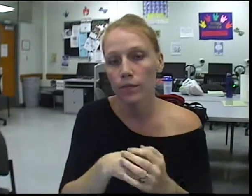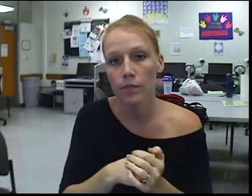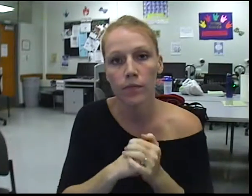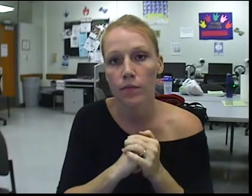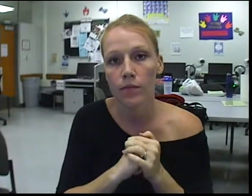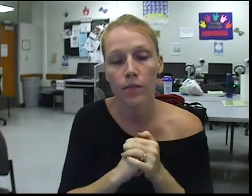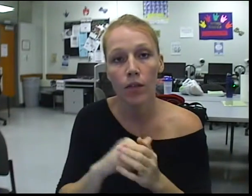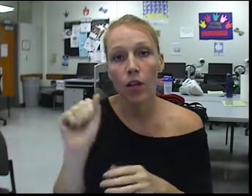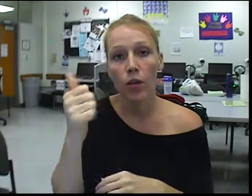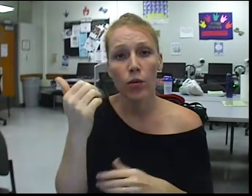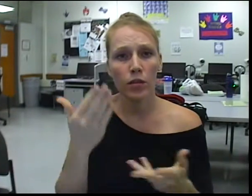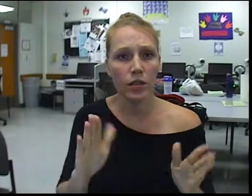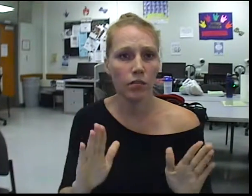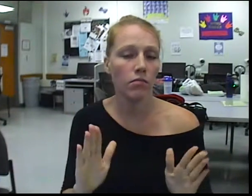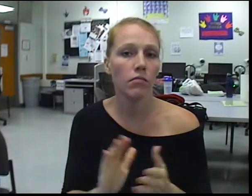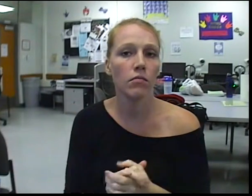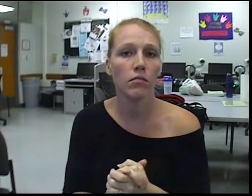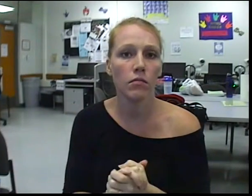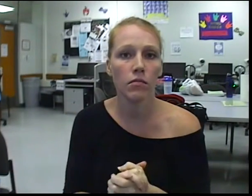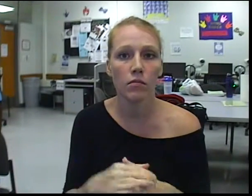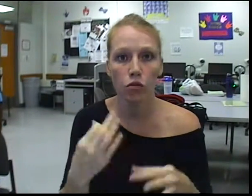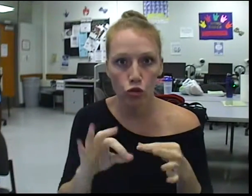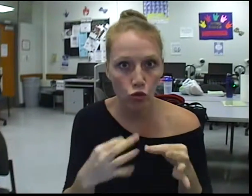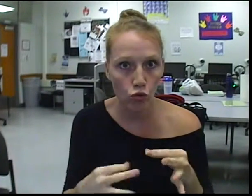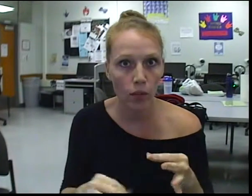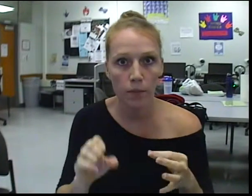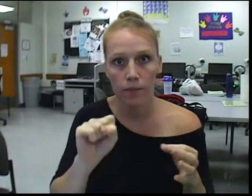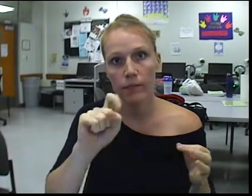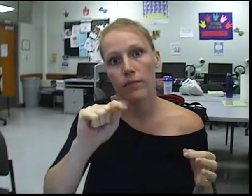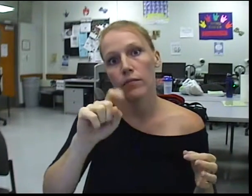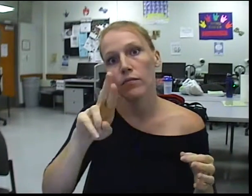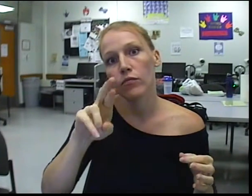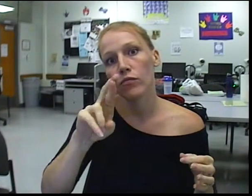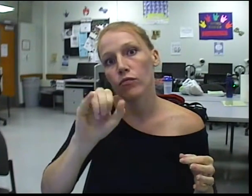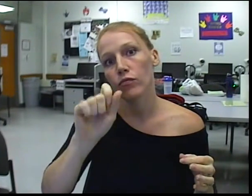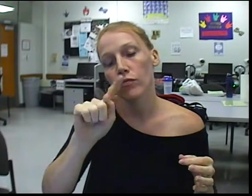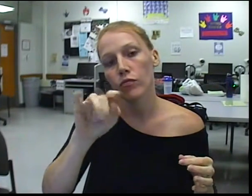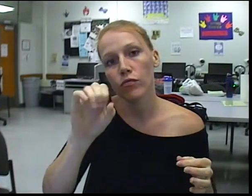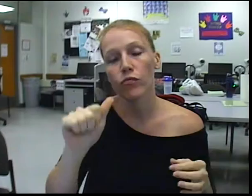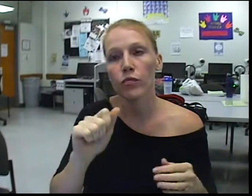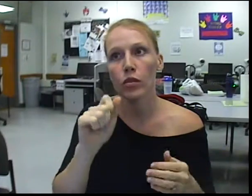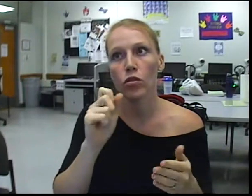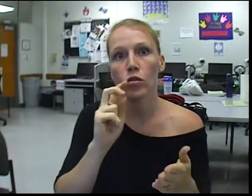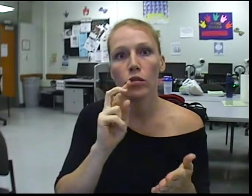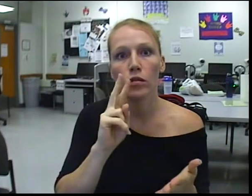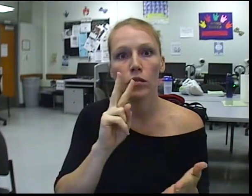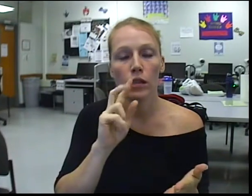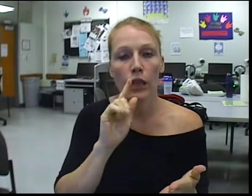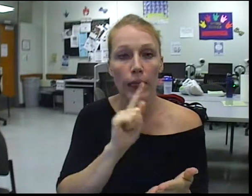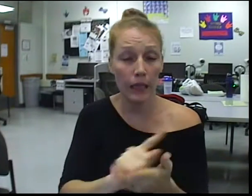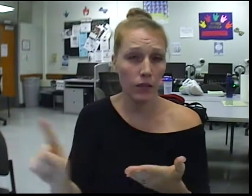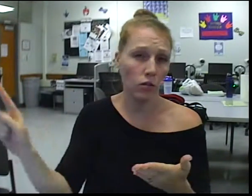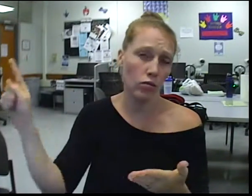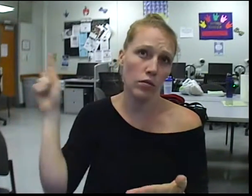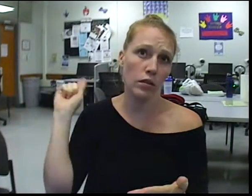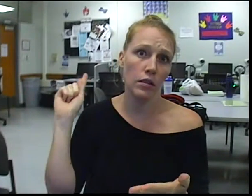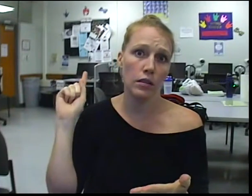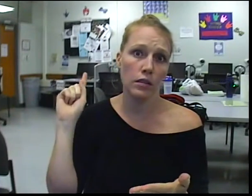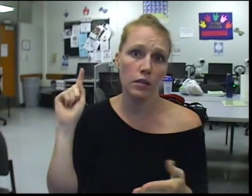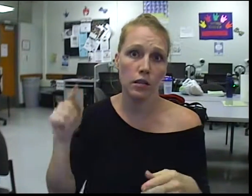saturated, a few days ago or last week, the soccer field was saturated. We had